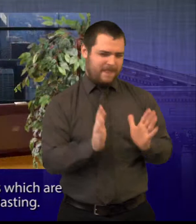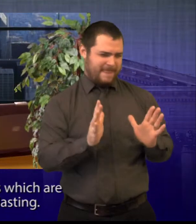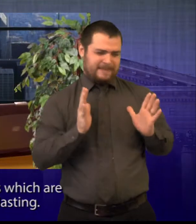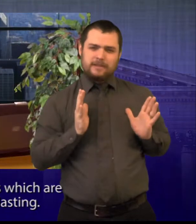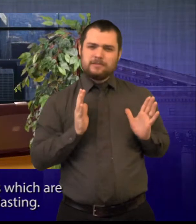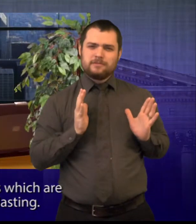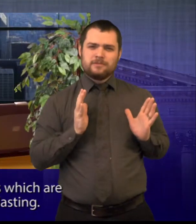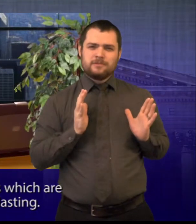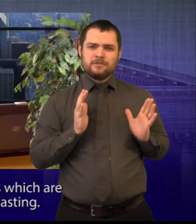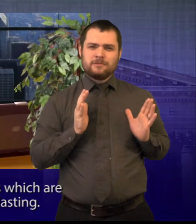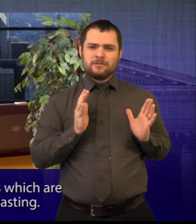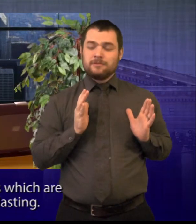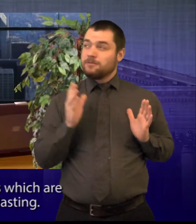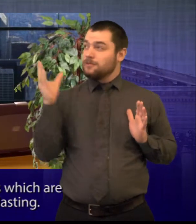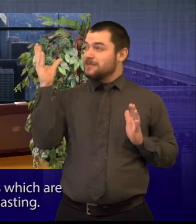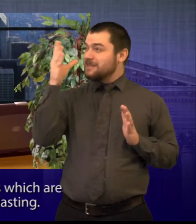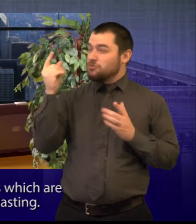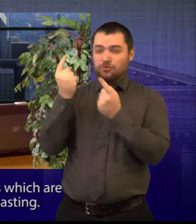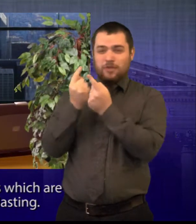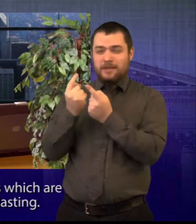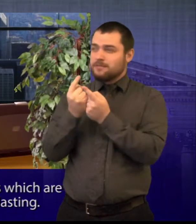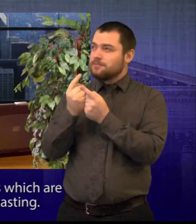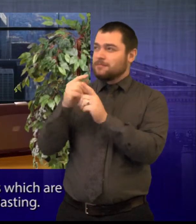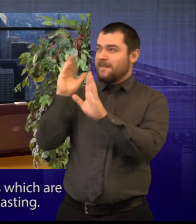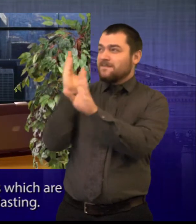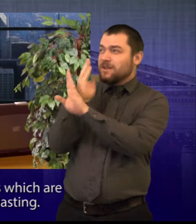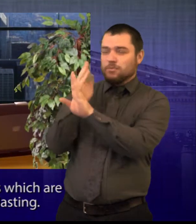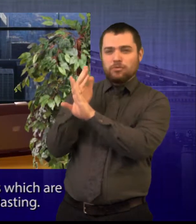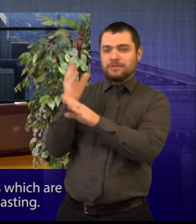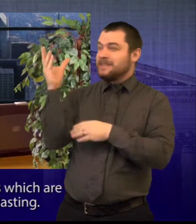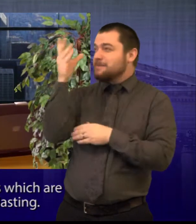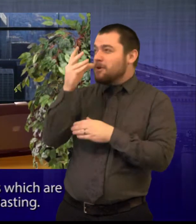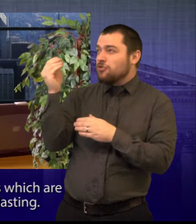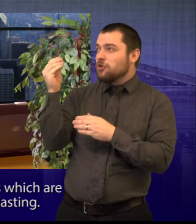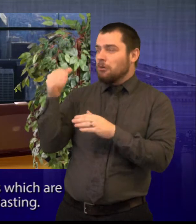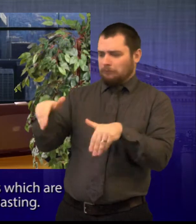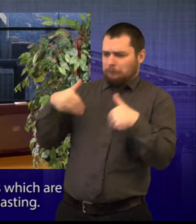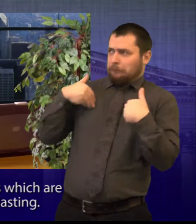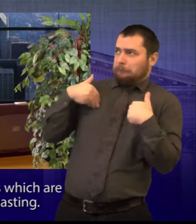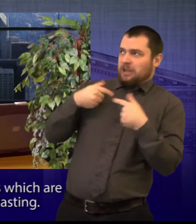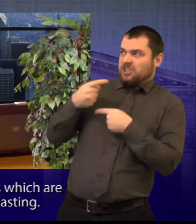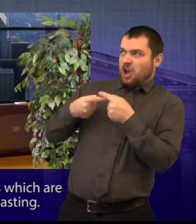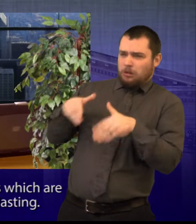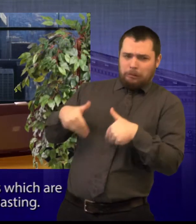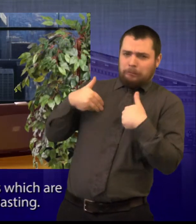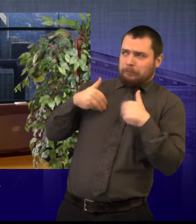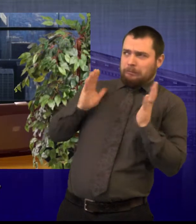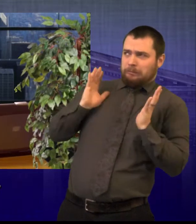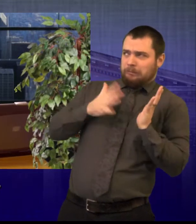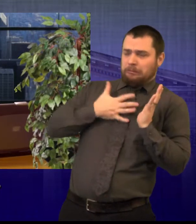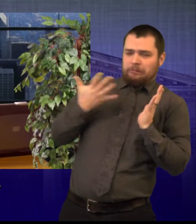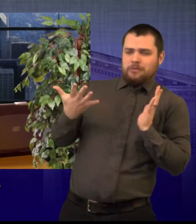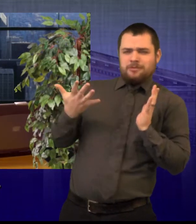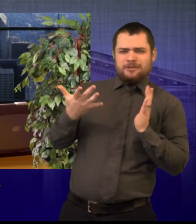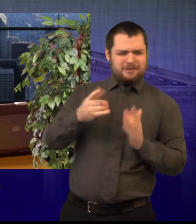temporary, and to shrink away from things which are invisible, spiritual, and everlasting. Why